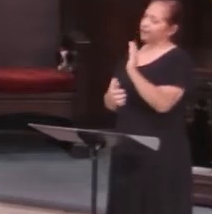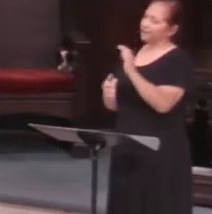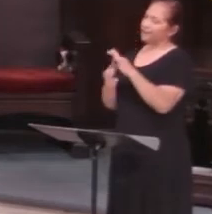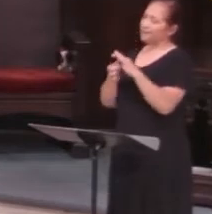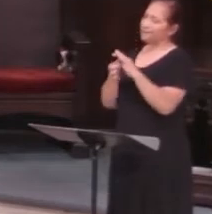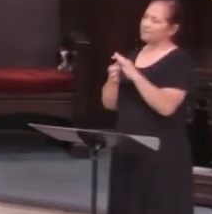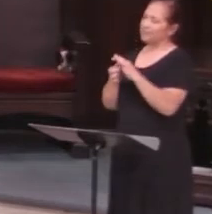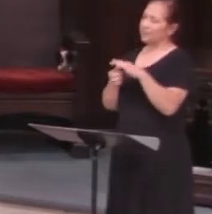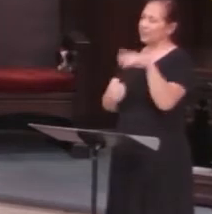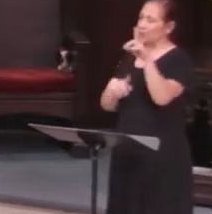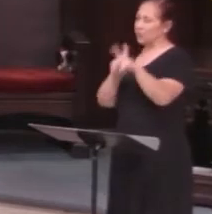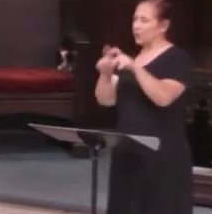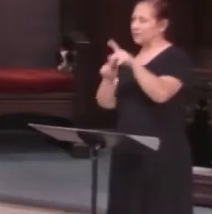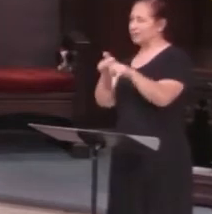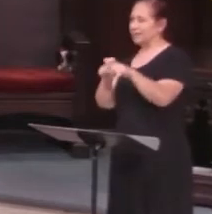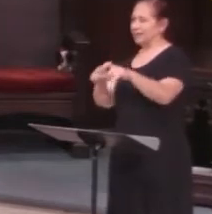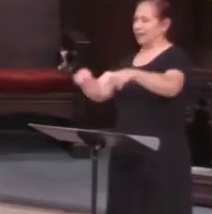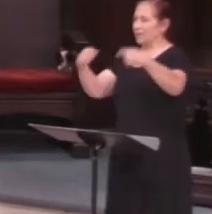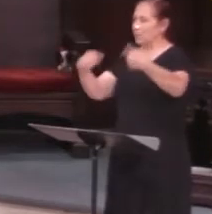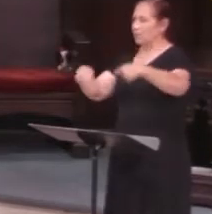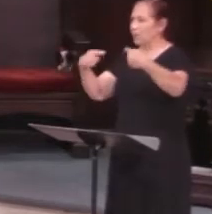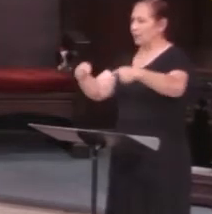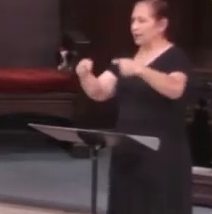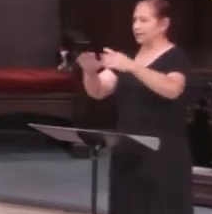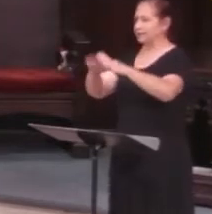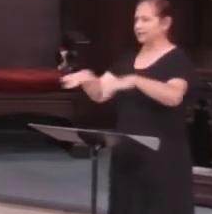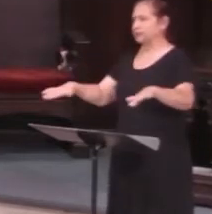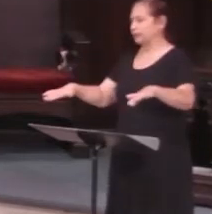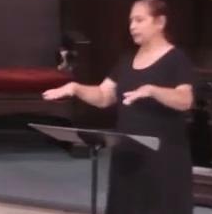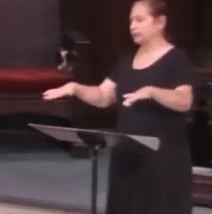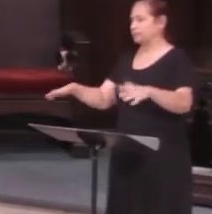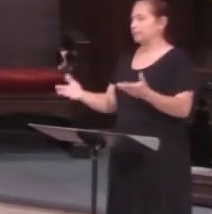questioning and quarreling children,